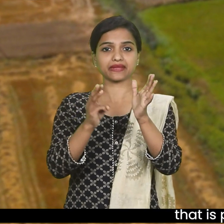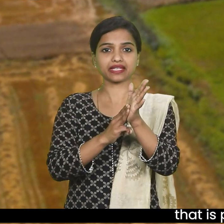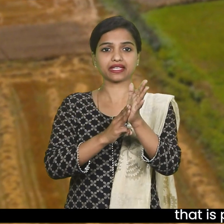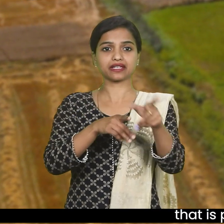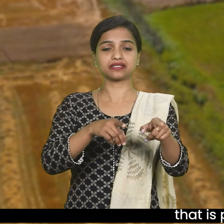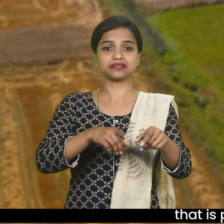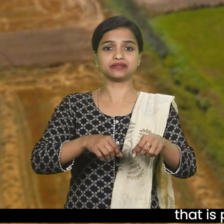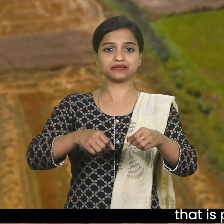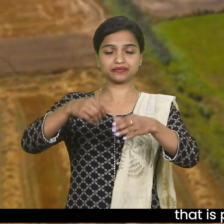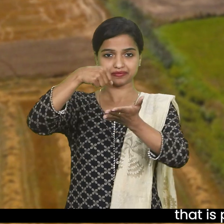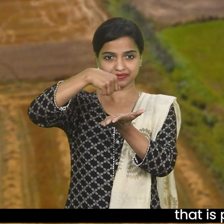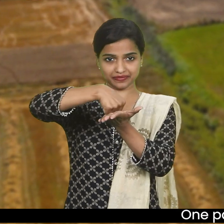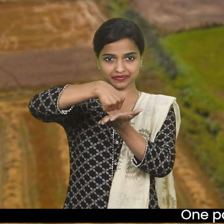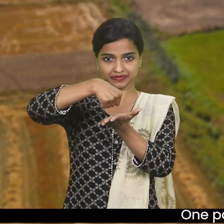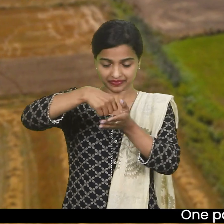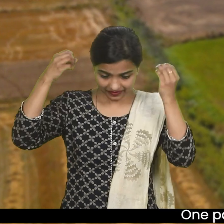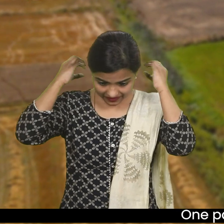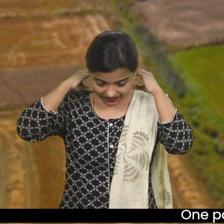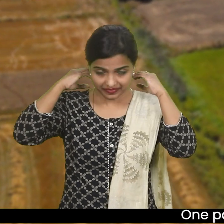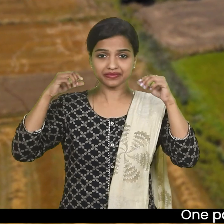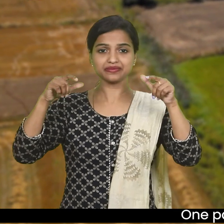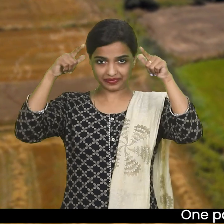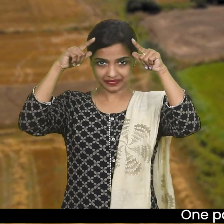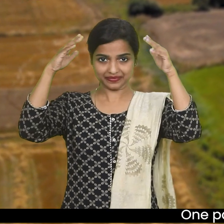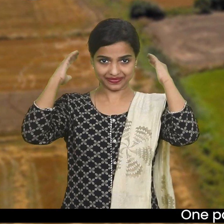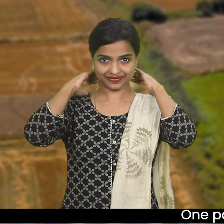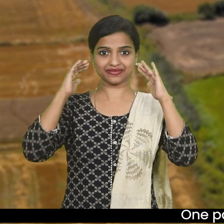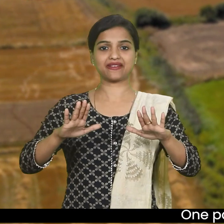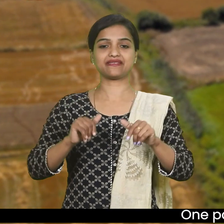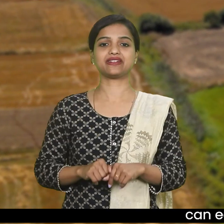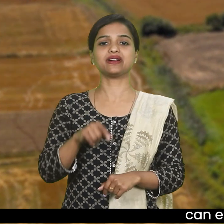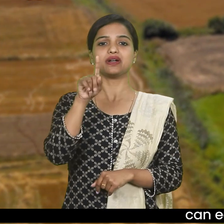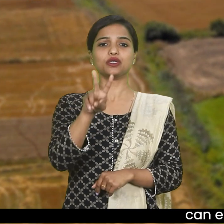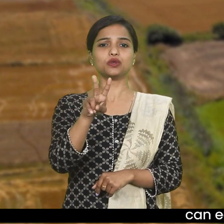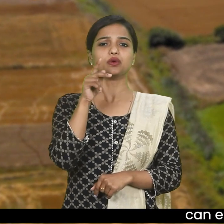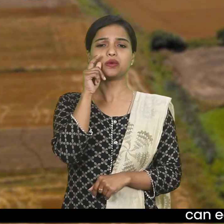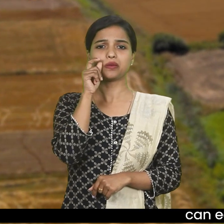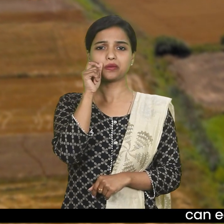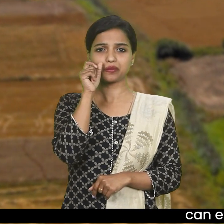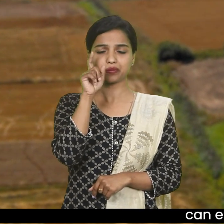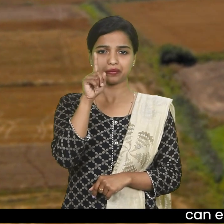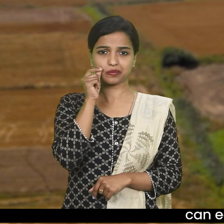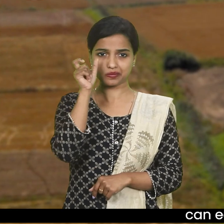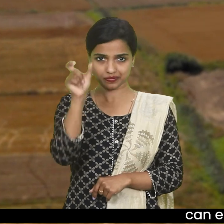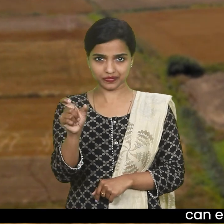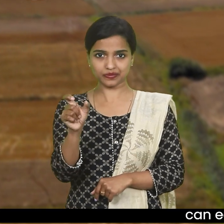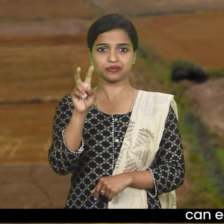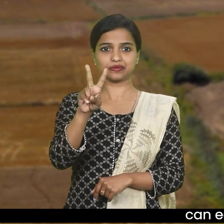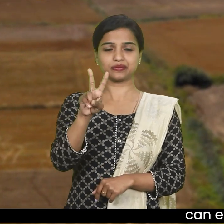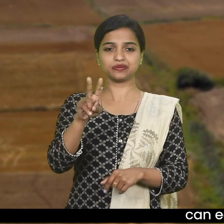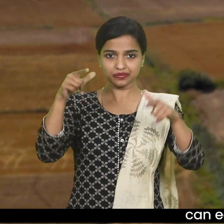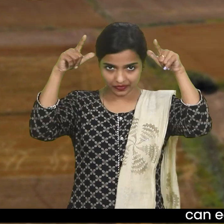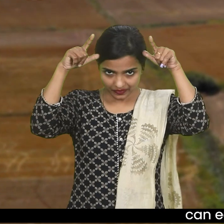on the bull's necks. One pair of the bulls and a man can easily operate the plough.